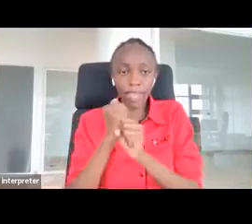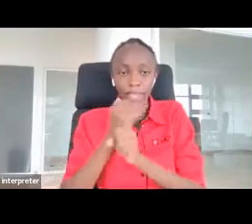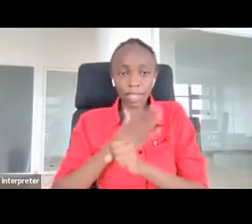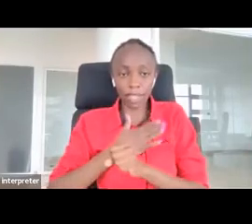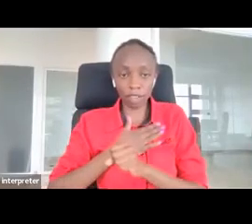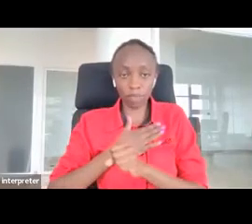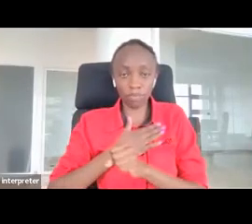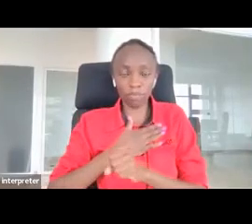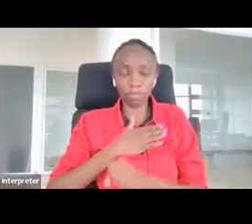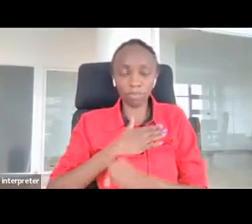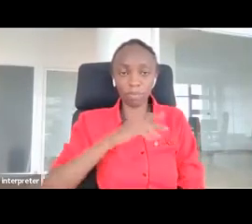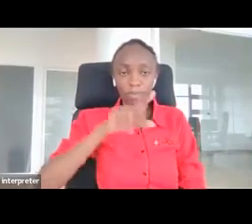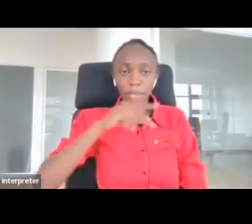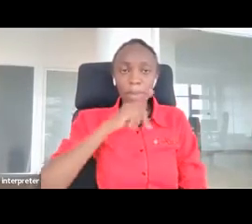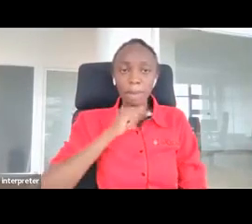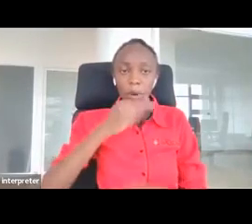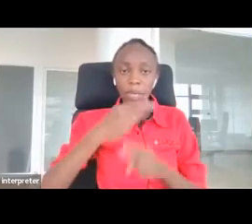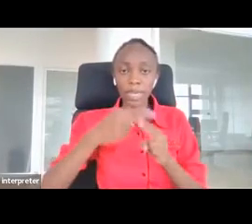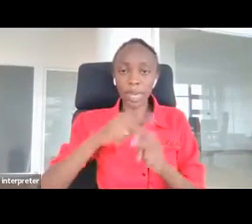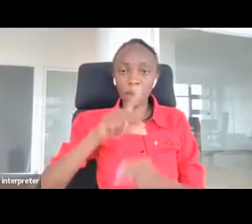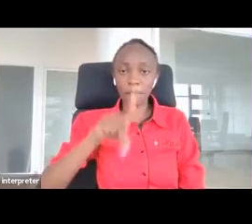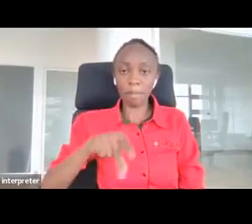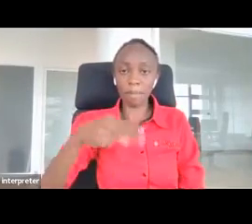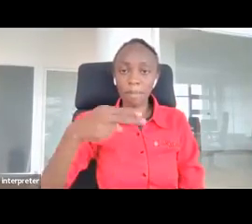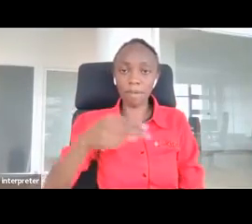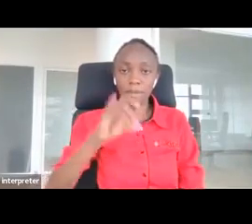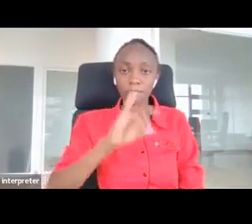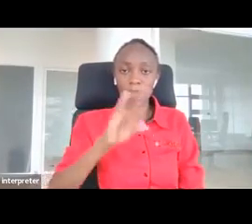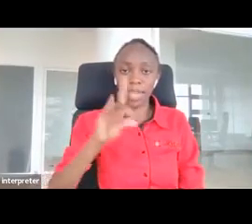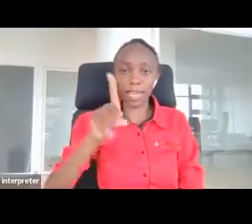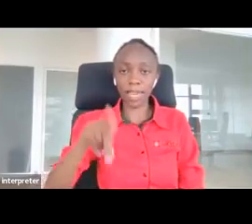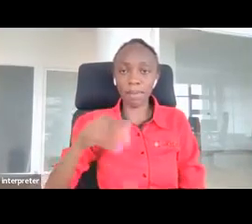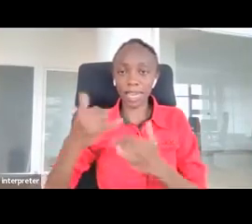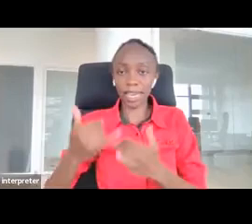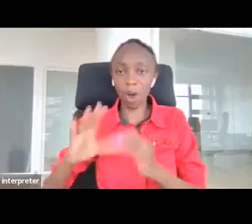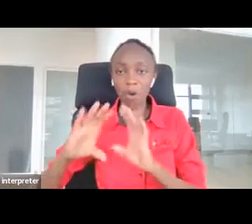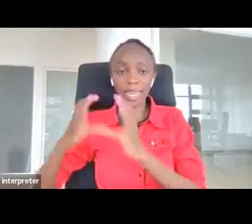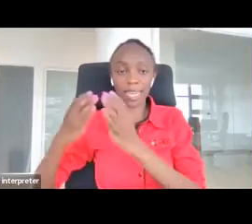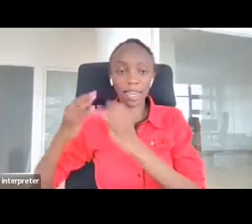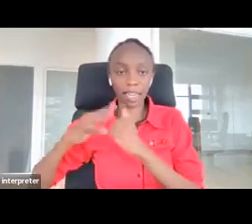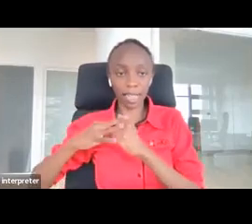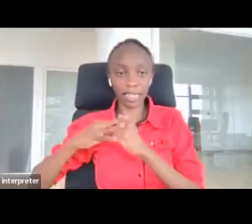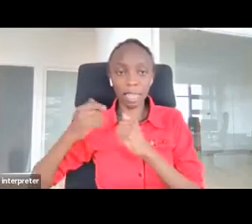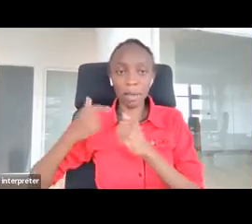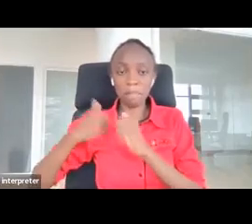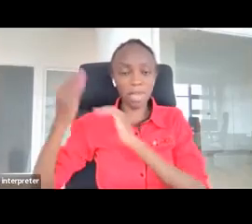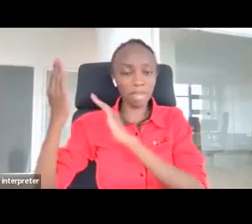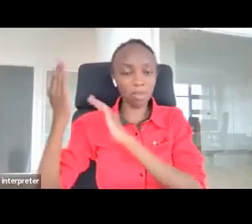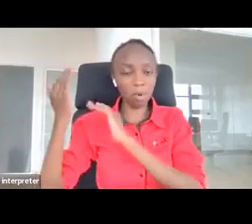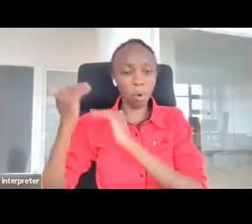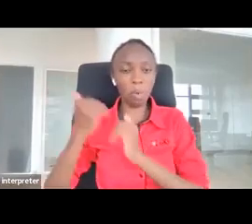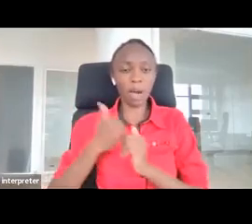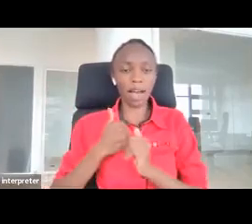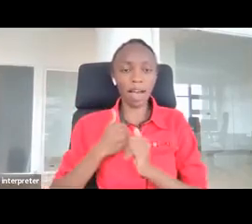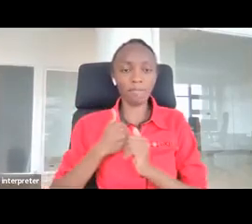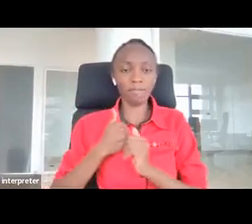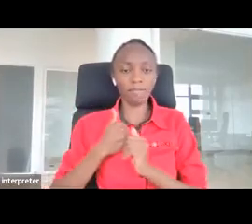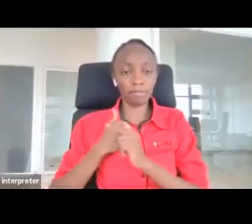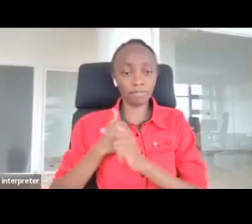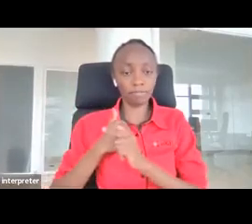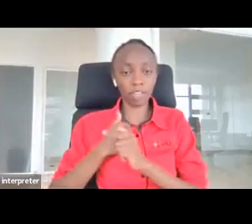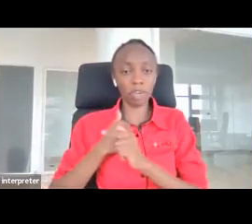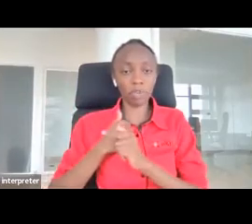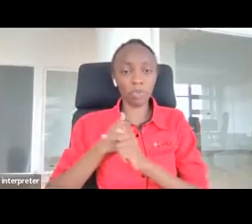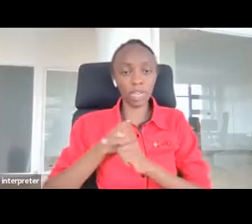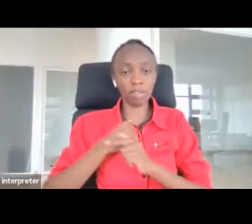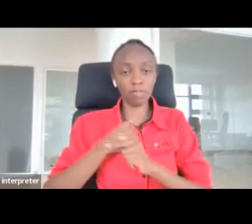now one of my candidates, and I have a lot of hopes in him that he's going to do well. But